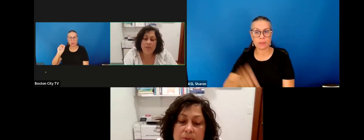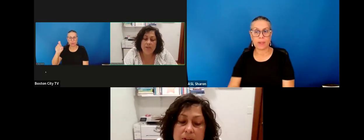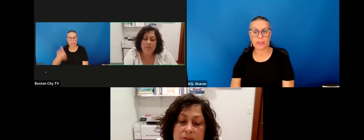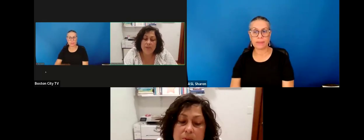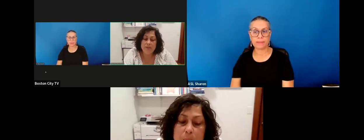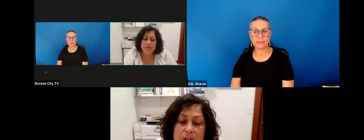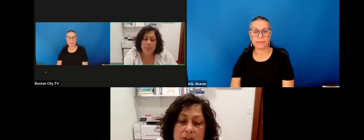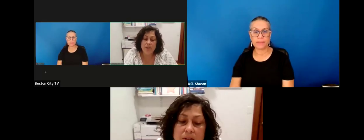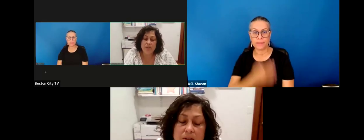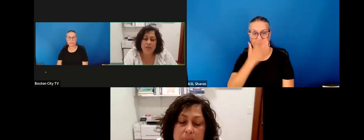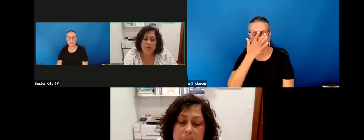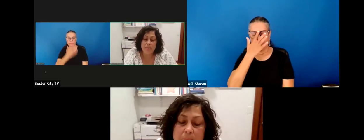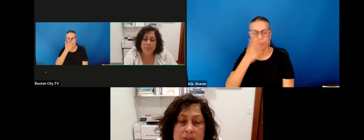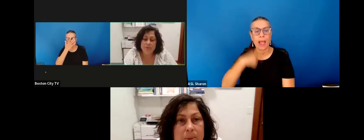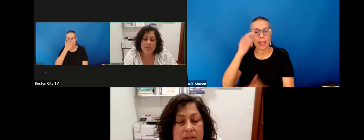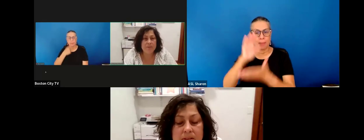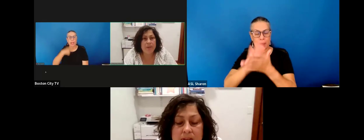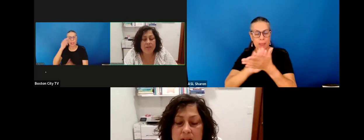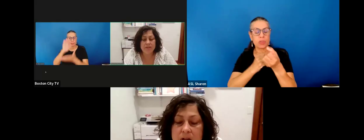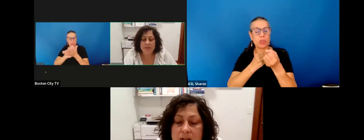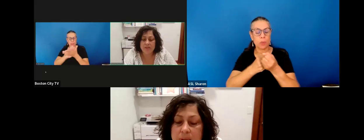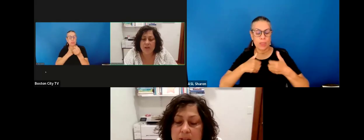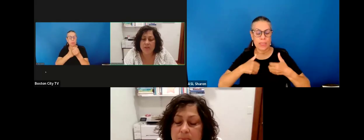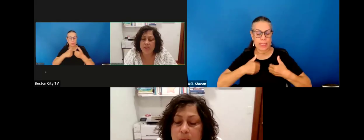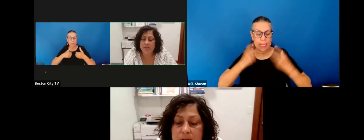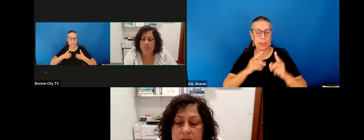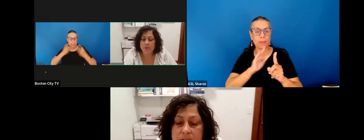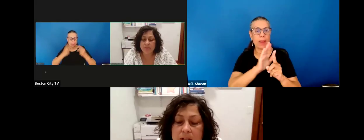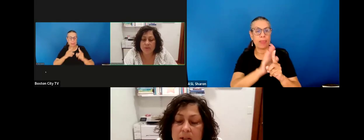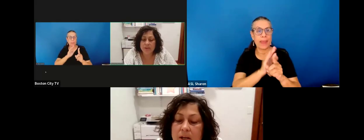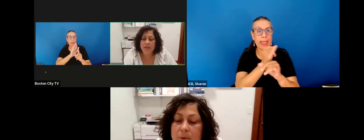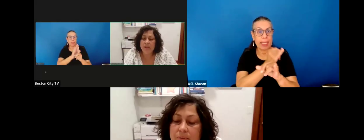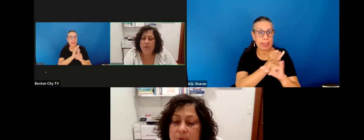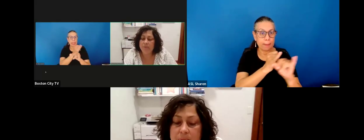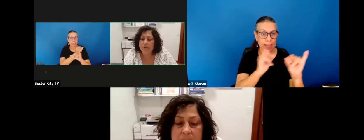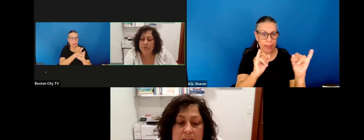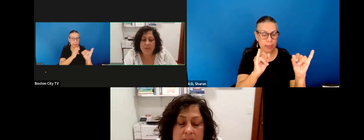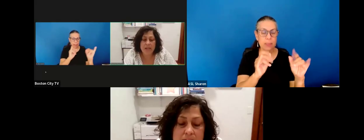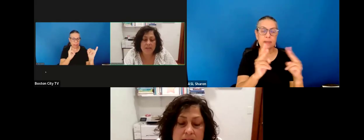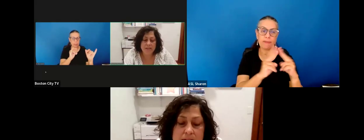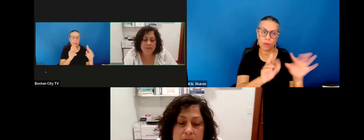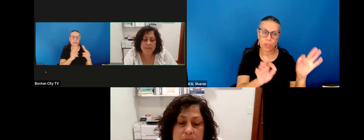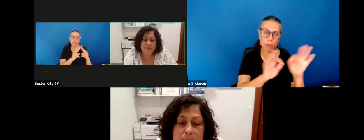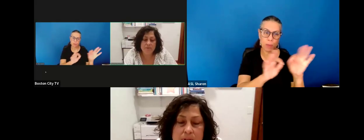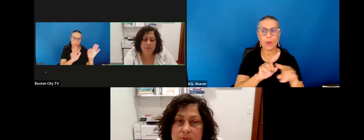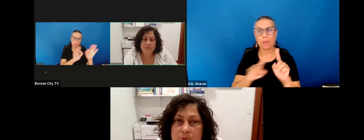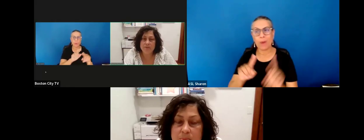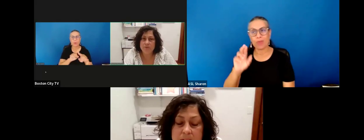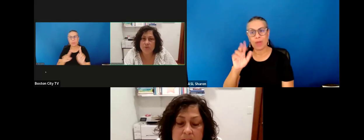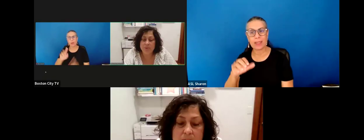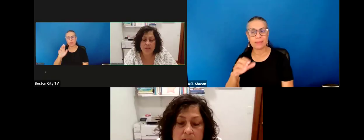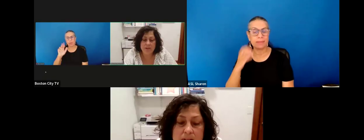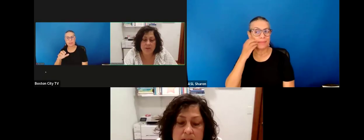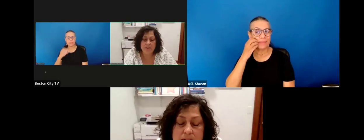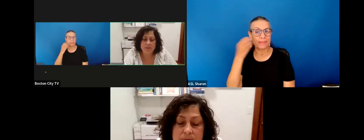I believe supporting young people's independence and autonomy is important. However, the reality is that cell phones and